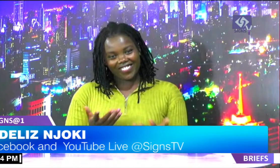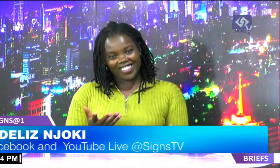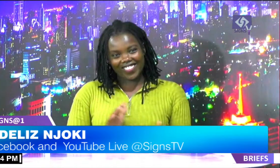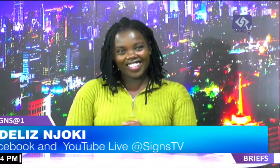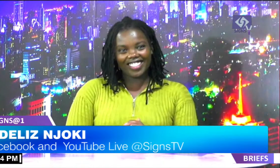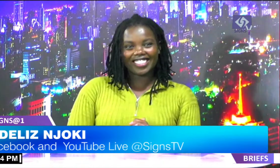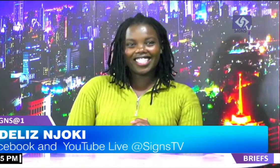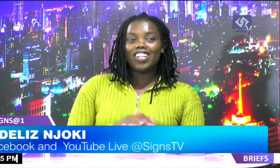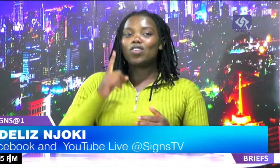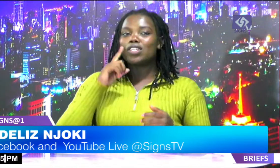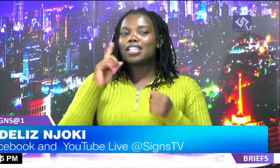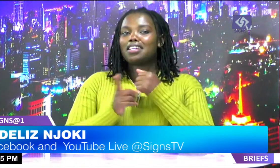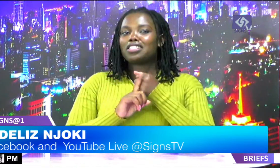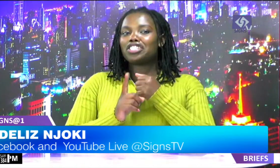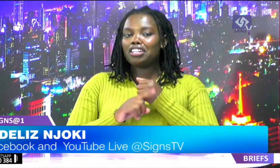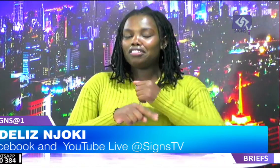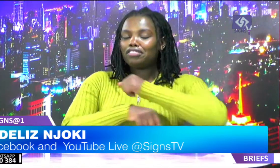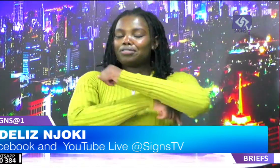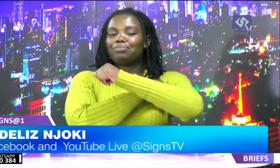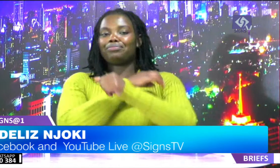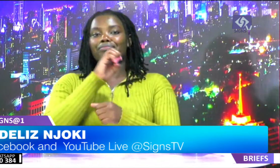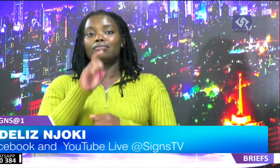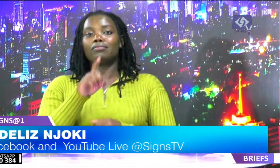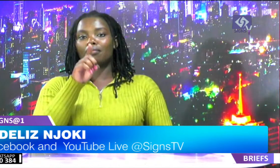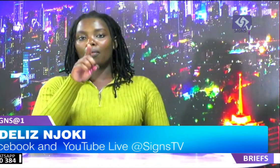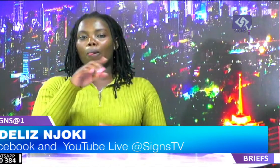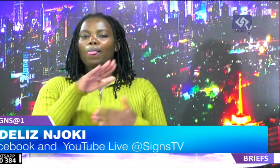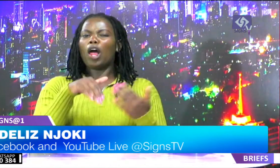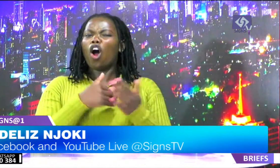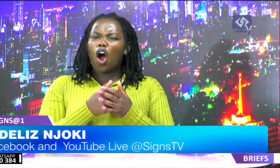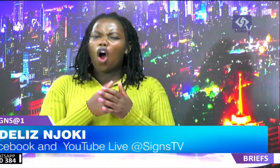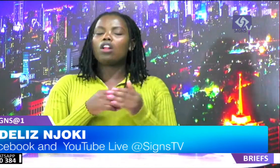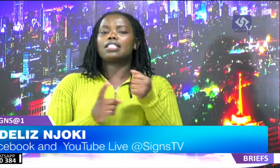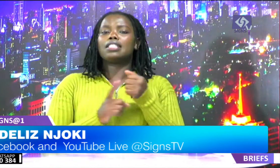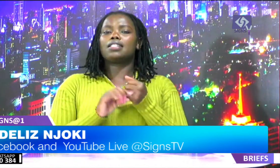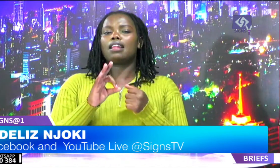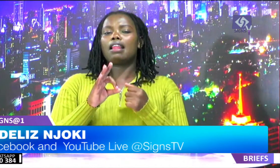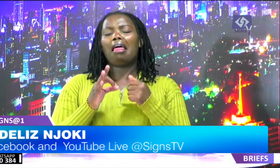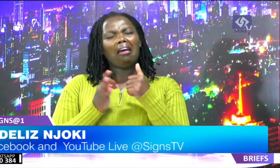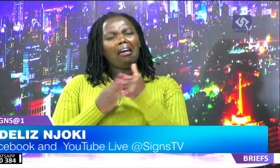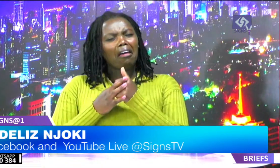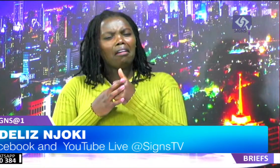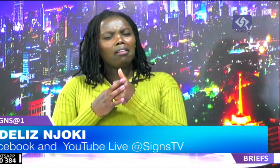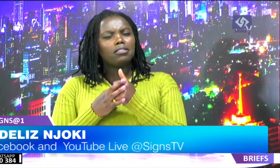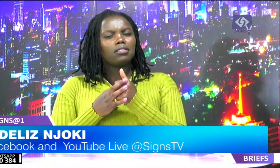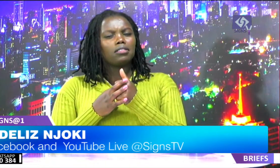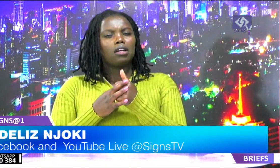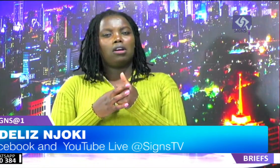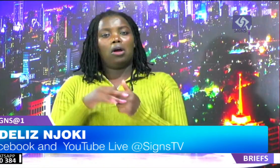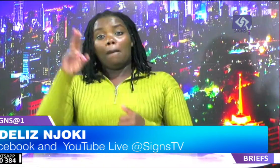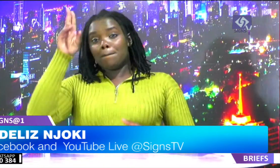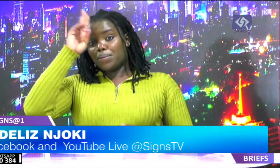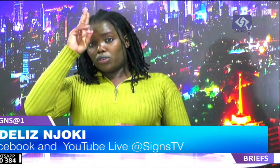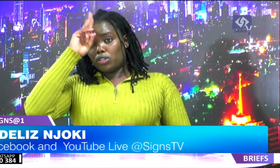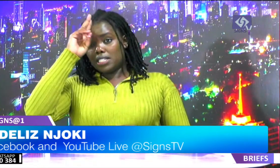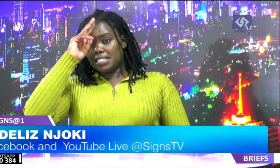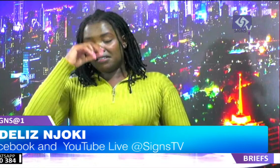In other news updates, 6 chief executive officers and 68